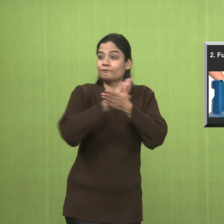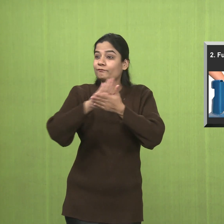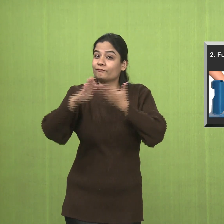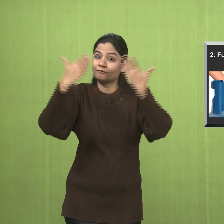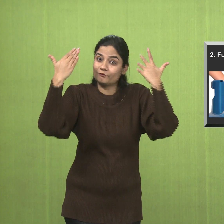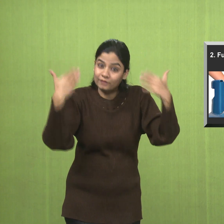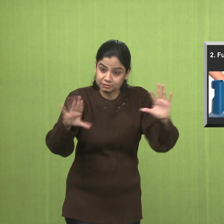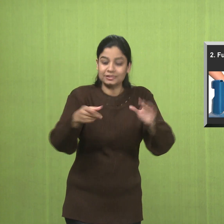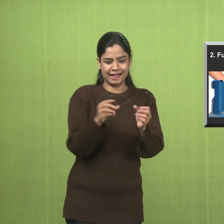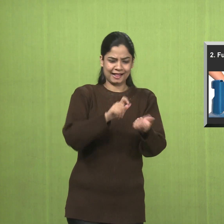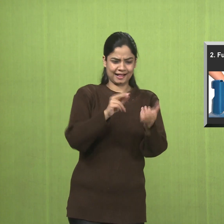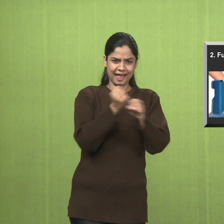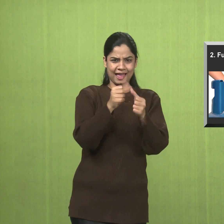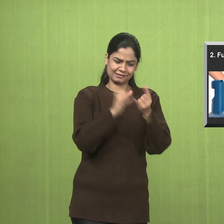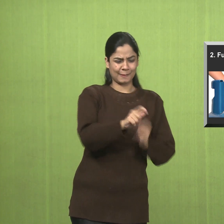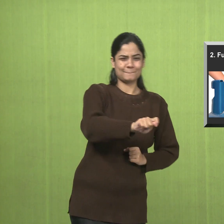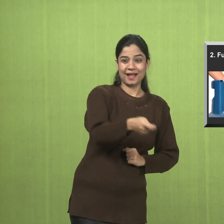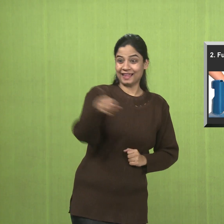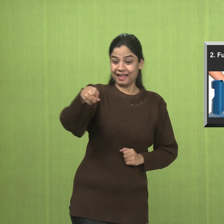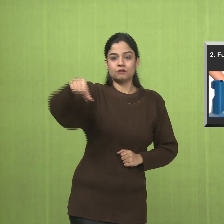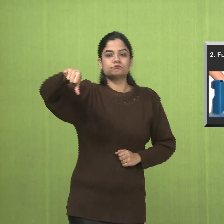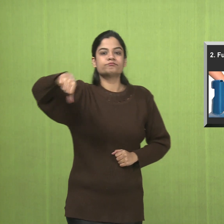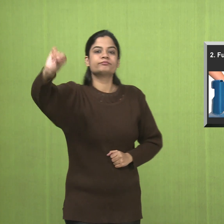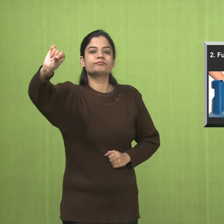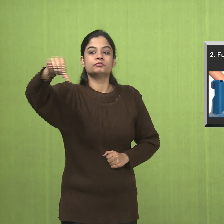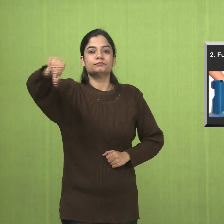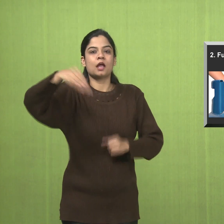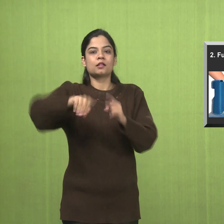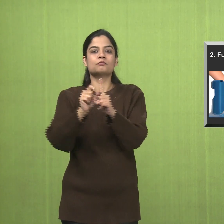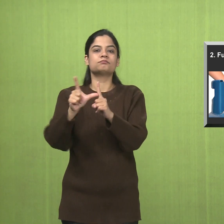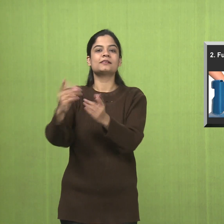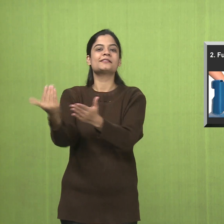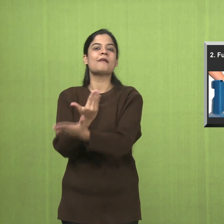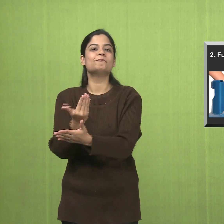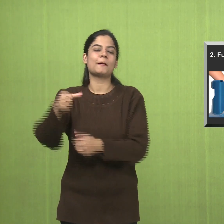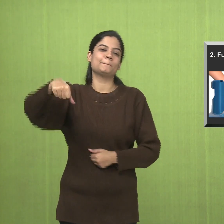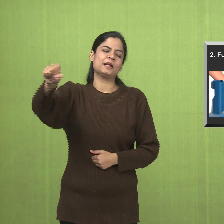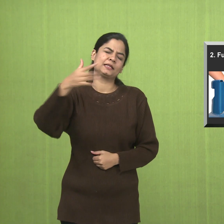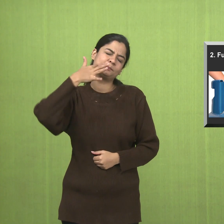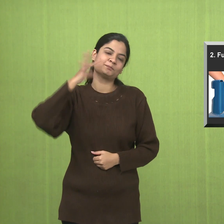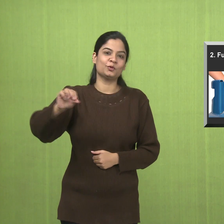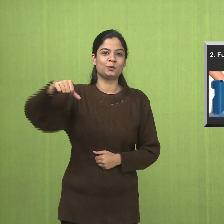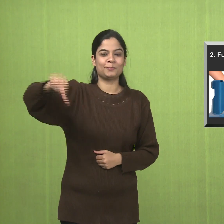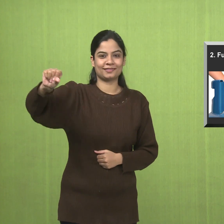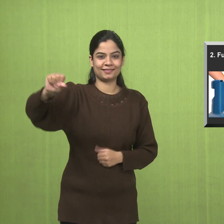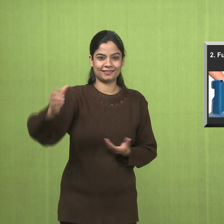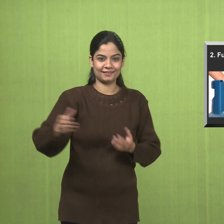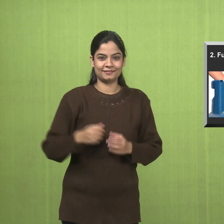the food is done, everything has been done, you always turn off the gas. You should also turn off the regulator of the gas